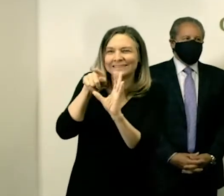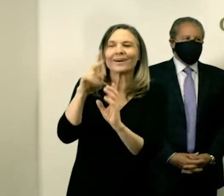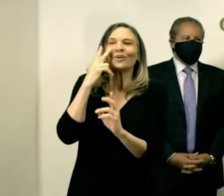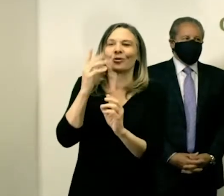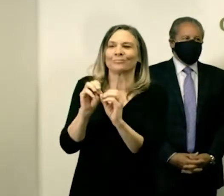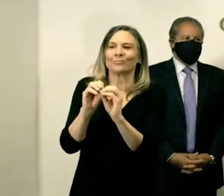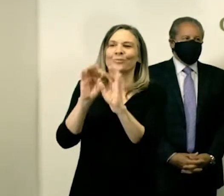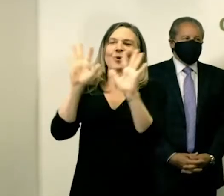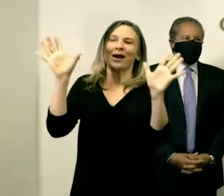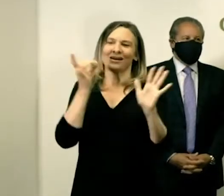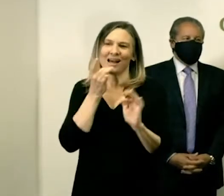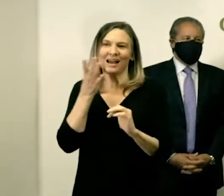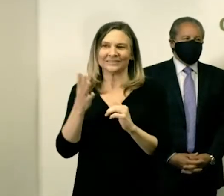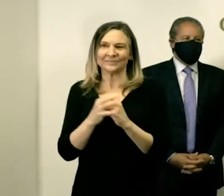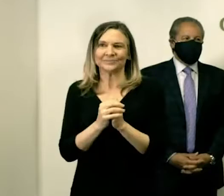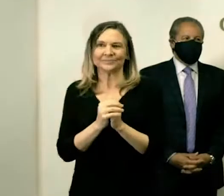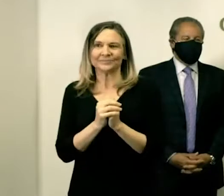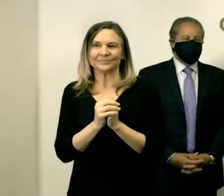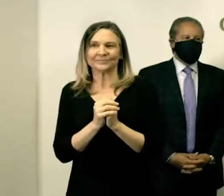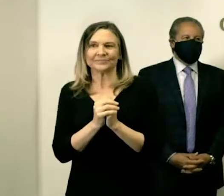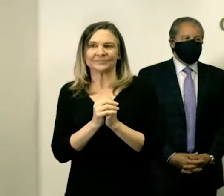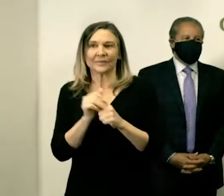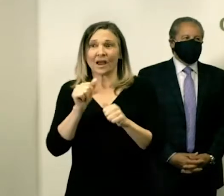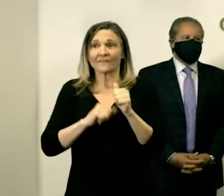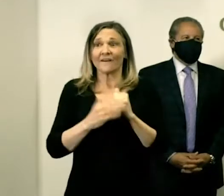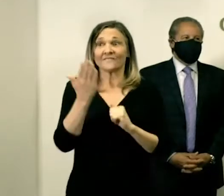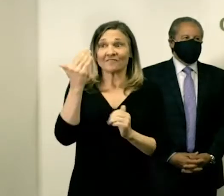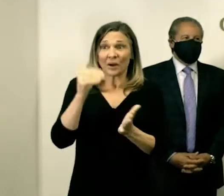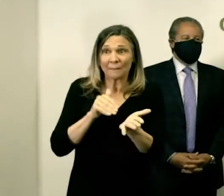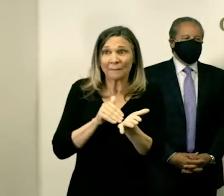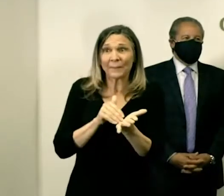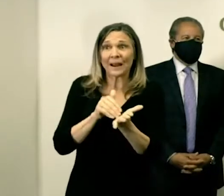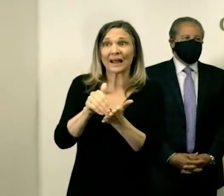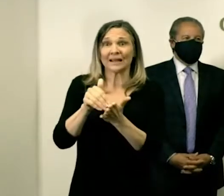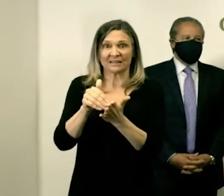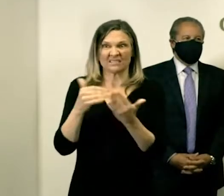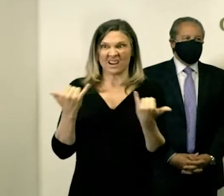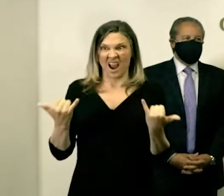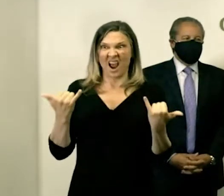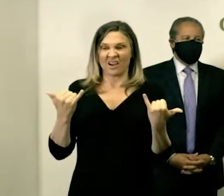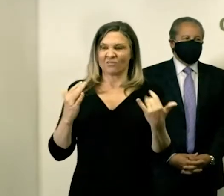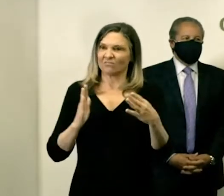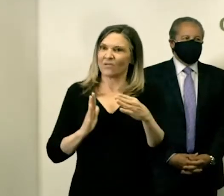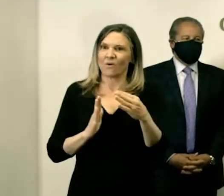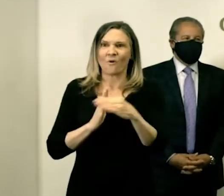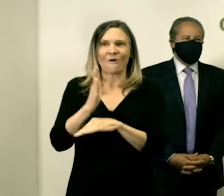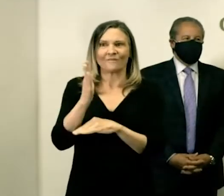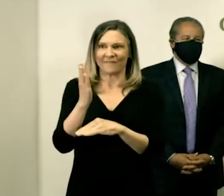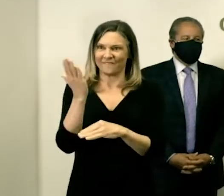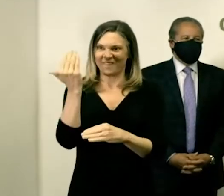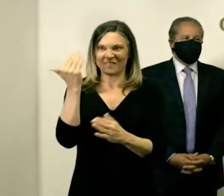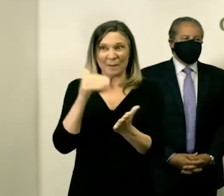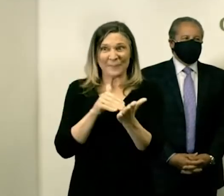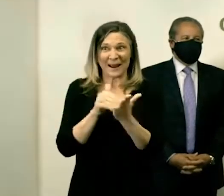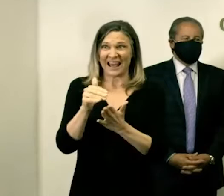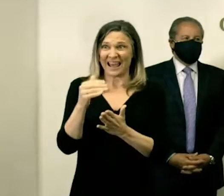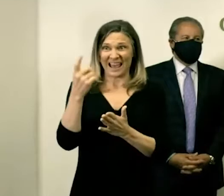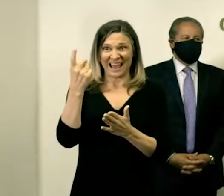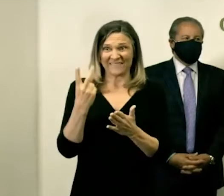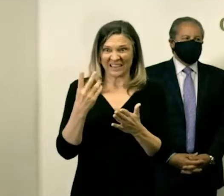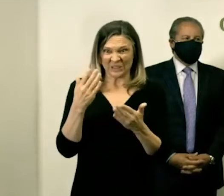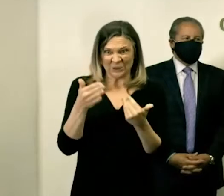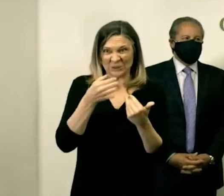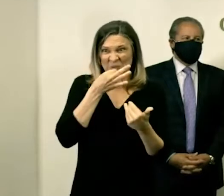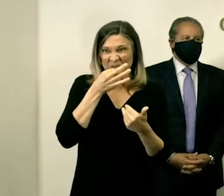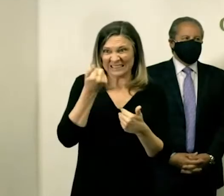15 million administered doses, now over 15.5 million, closing in on 16 million doses. That's close